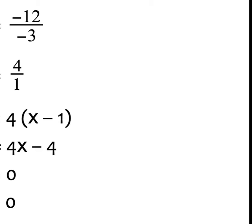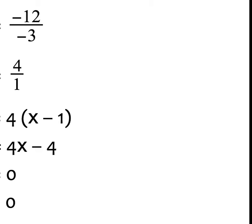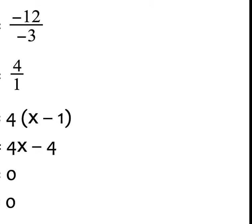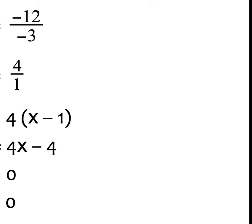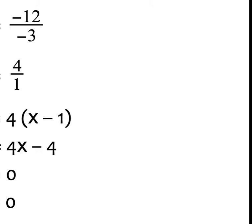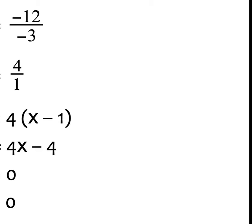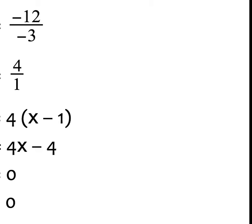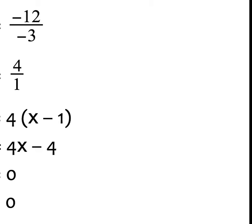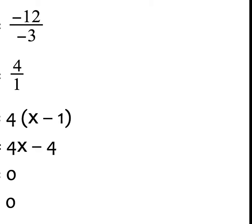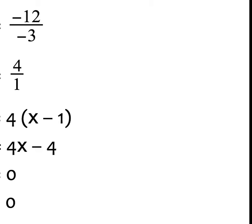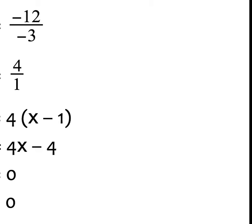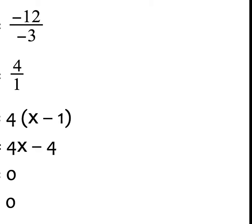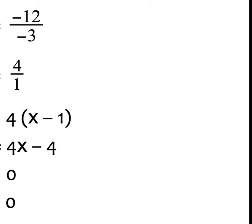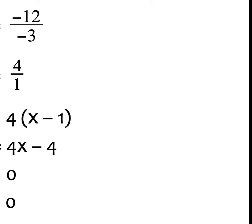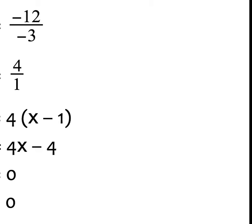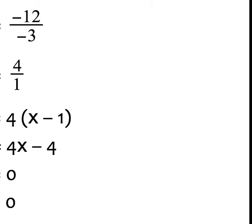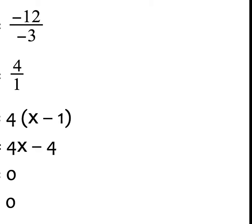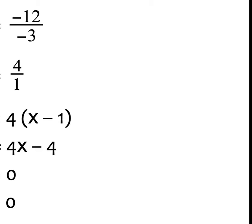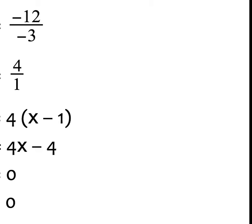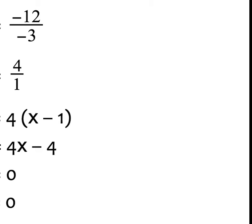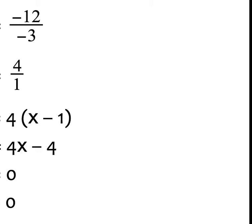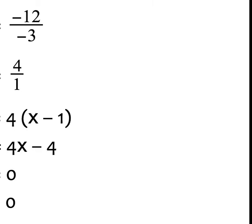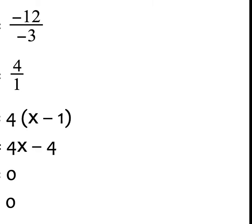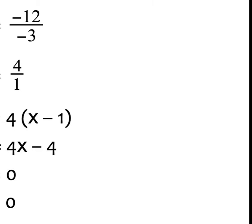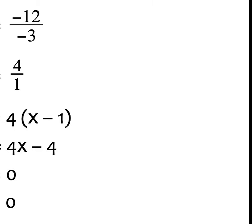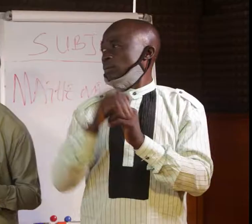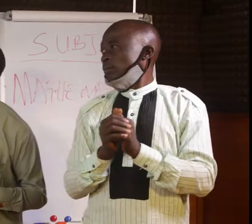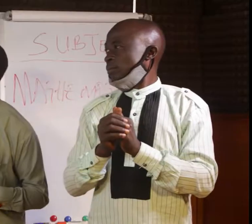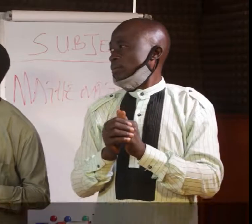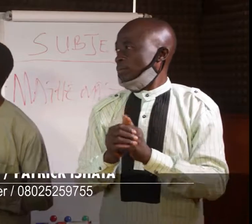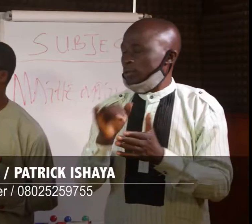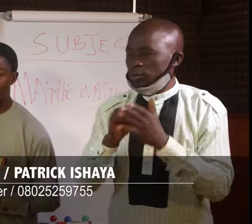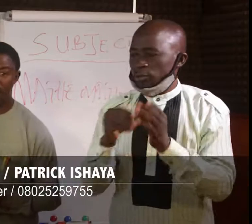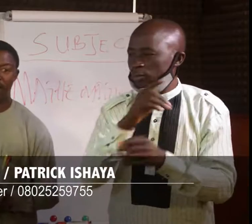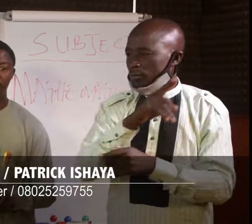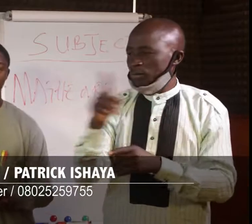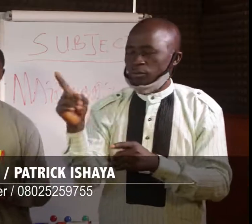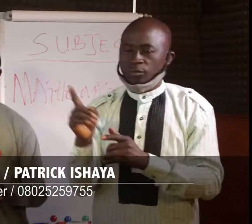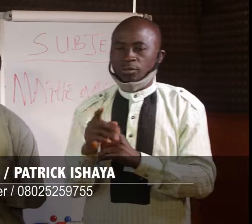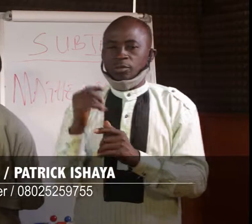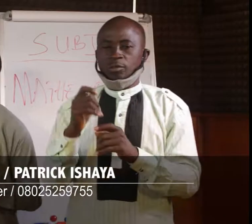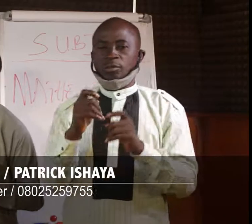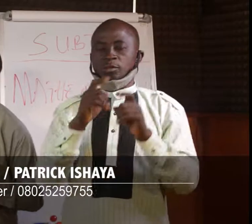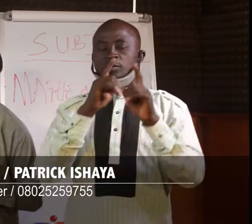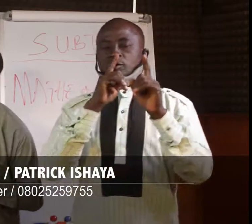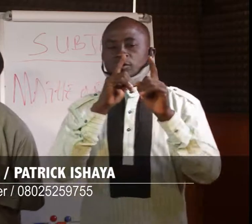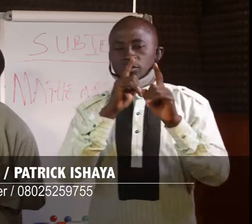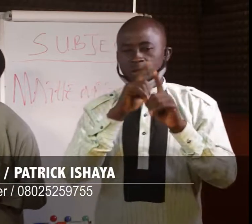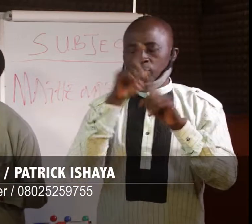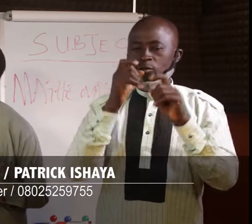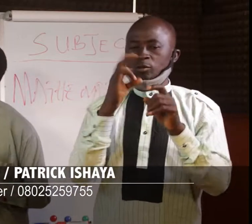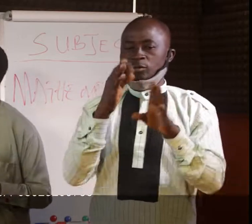minus 4x plus 5 equals to 0. That gives us the equation of